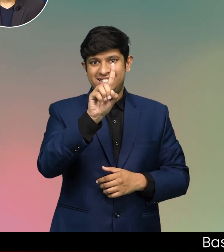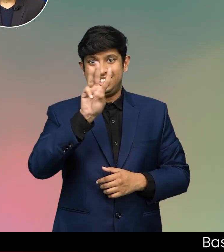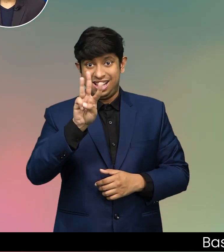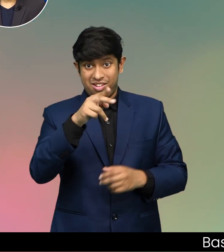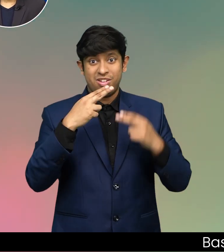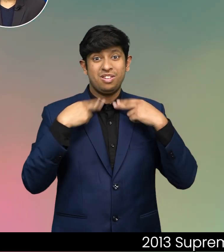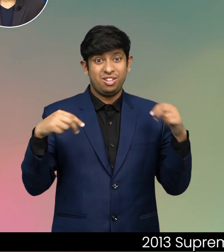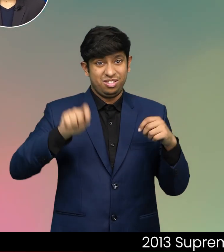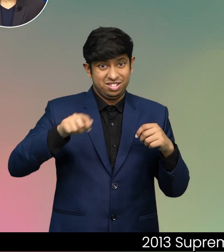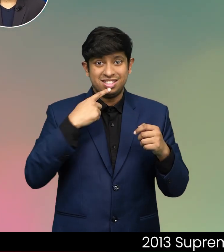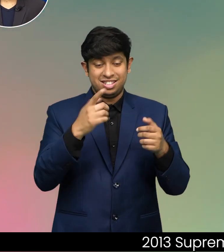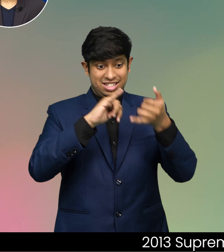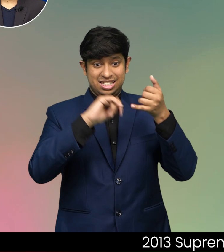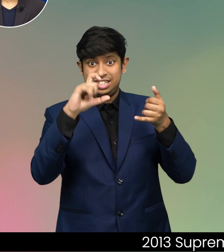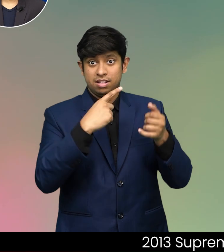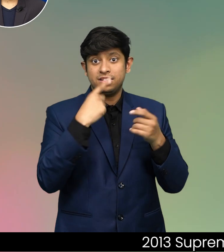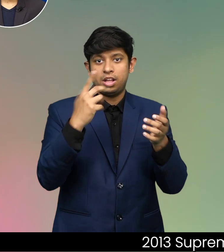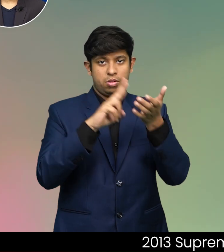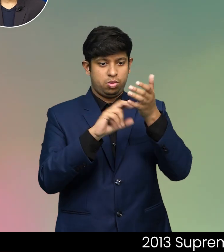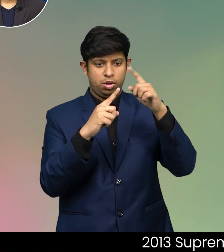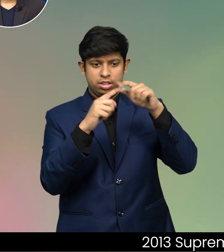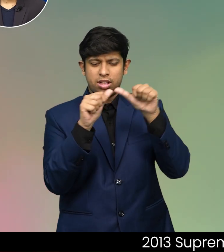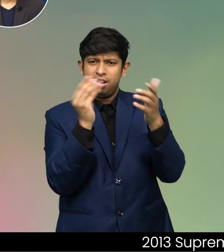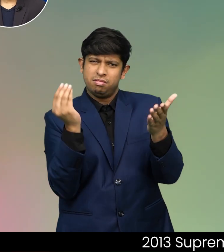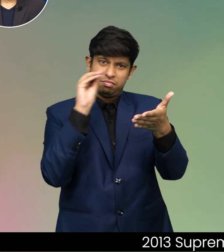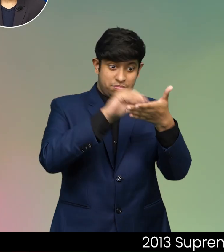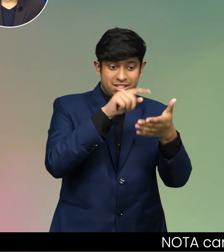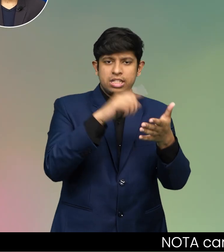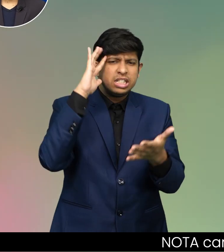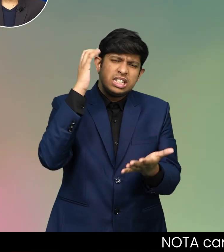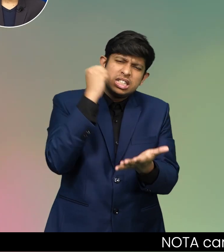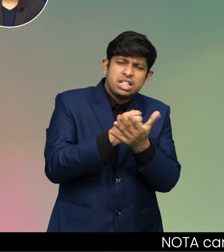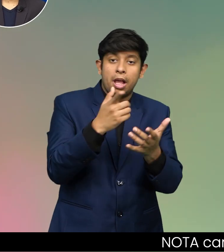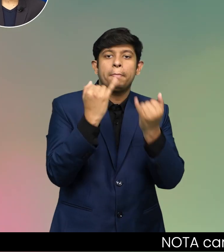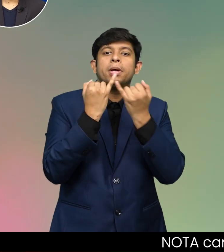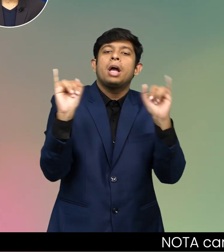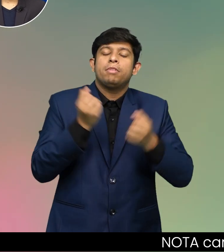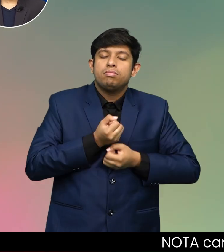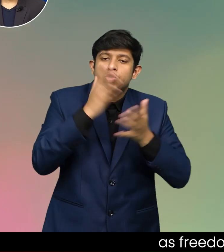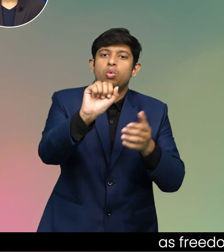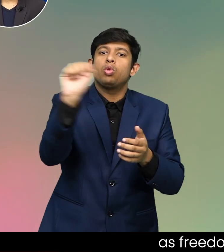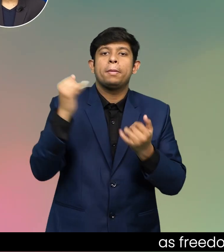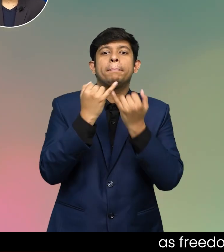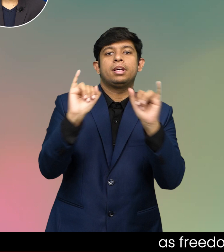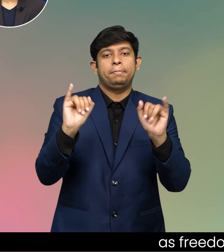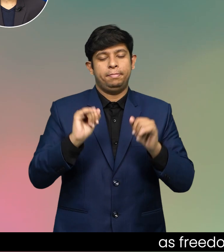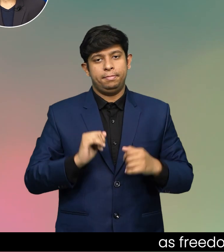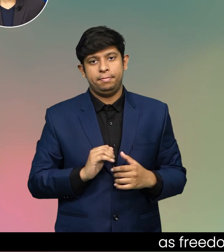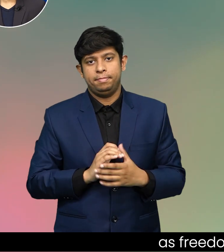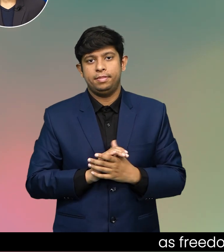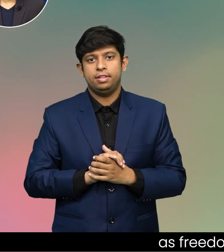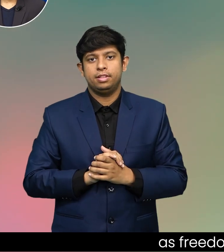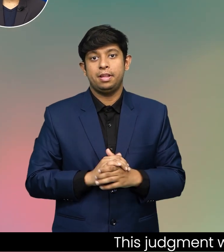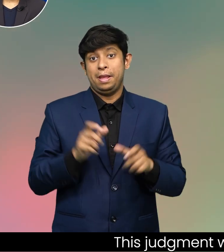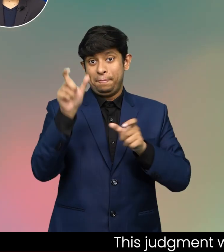Based on the 2013 Supreme Court judgment, nota can be considered as freedom of